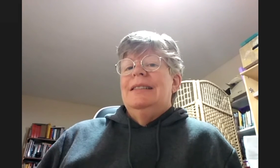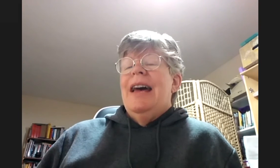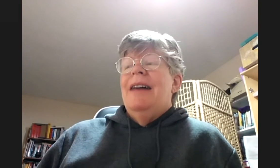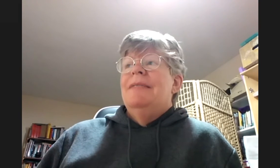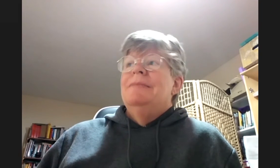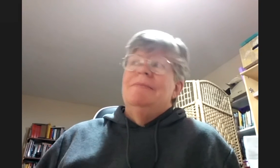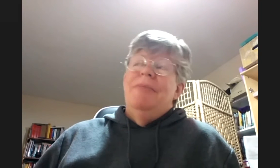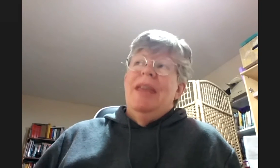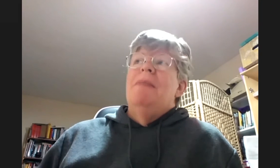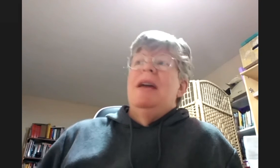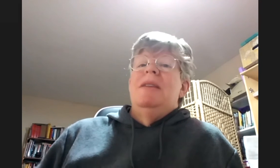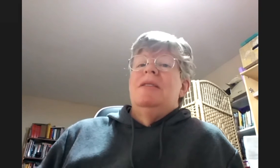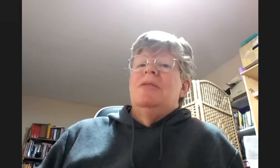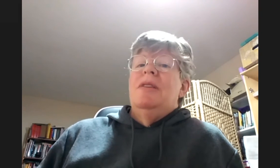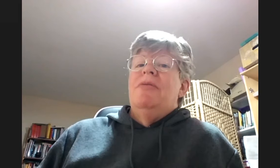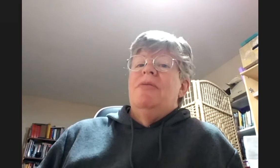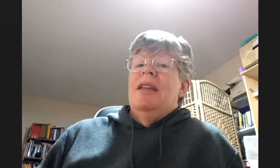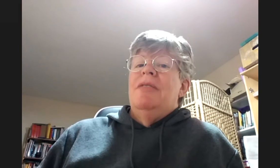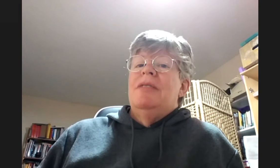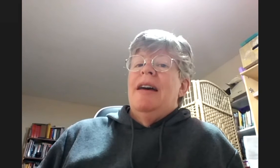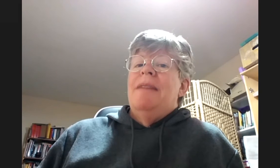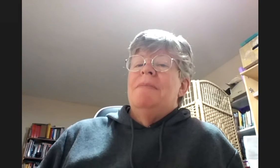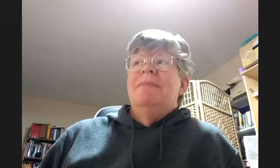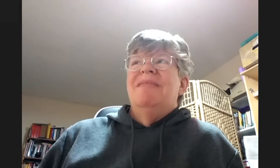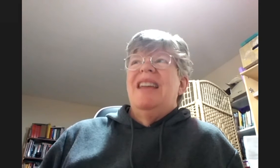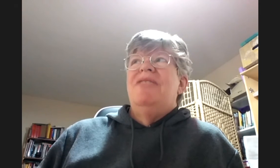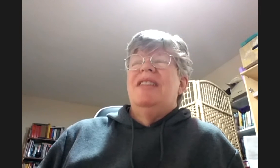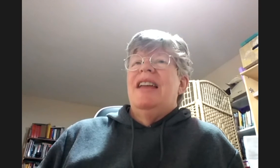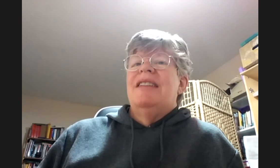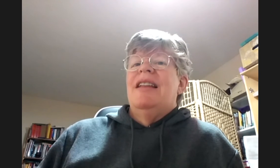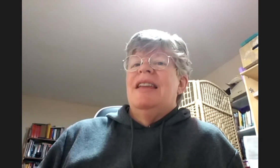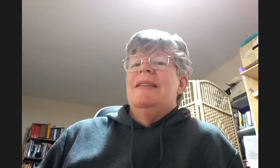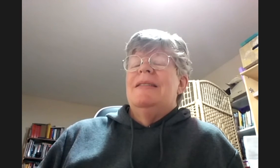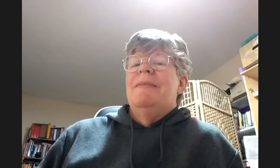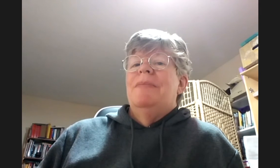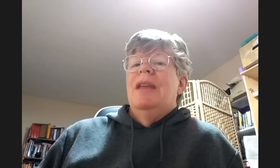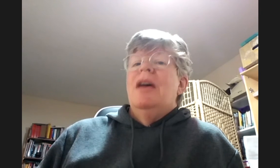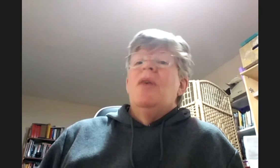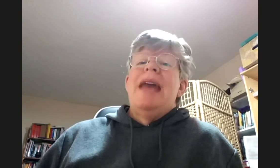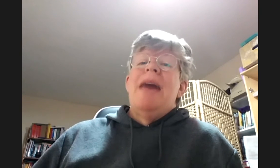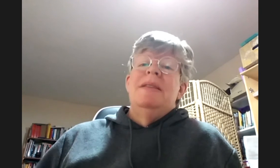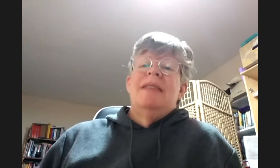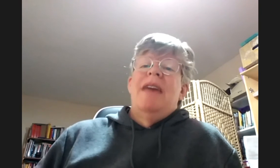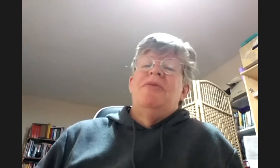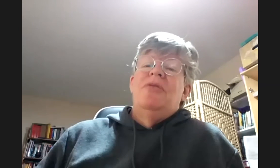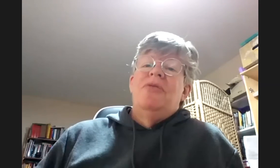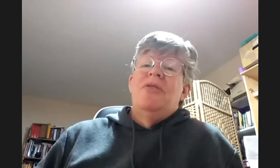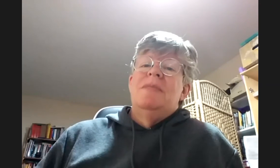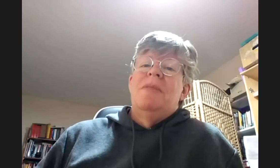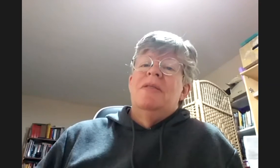Now, that might be a story for another time, but I feel like telling it. What happens after a forest burns